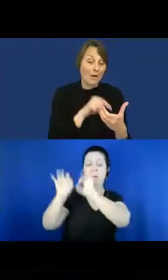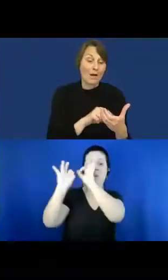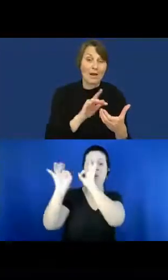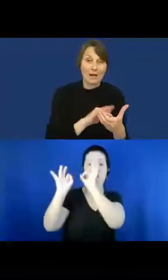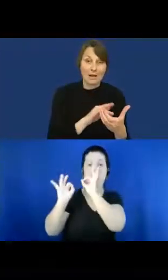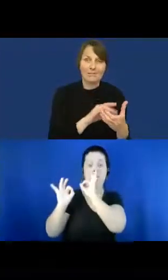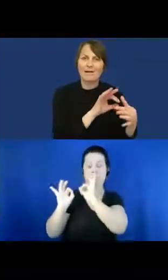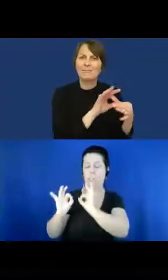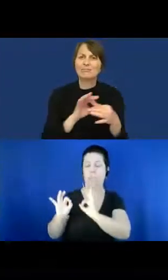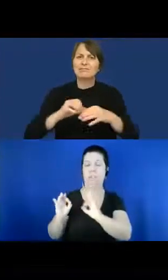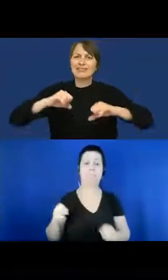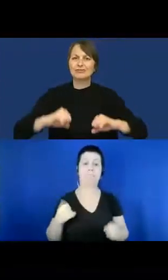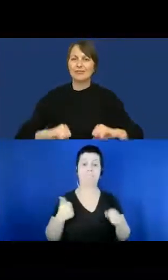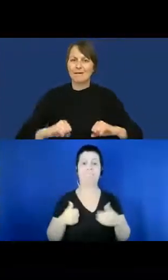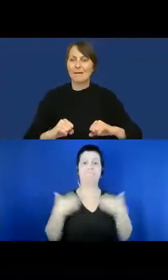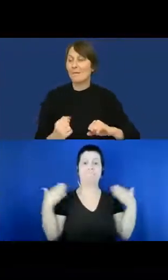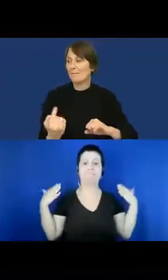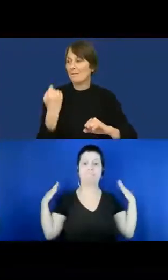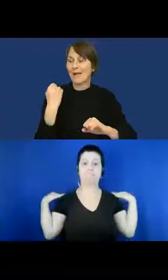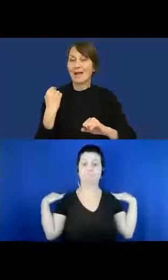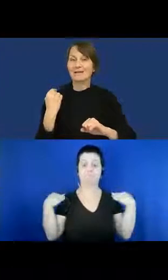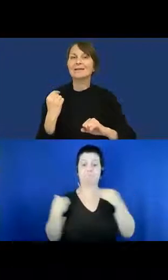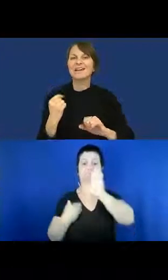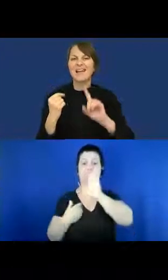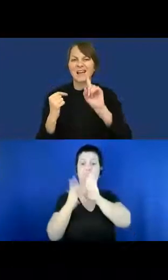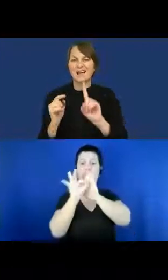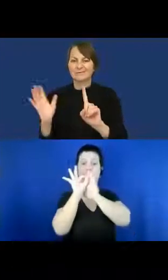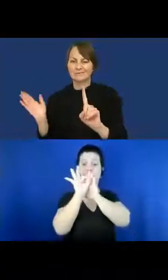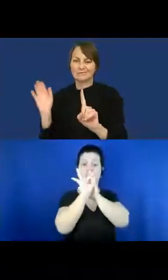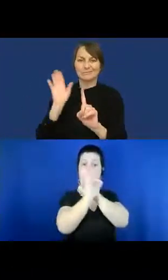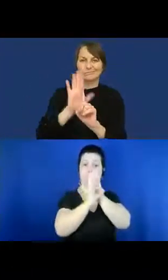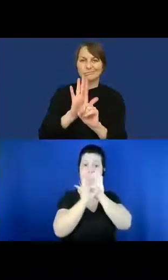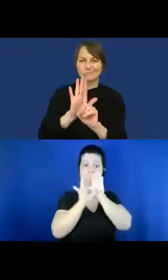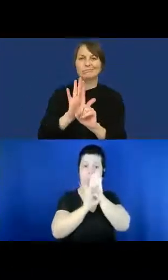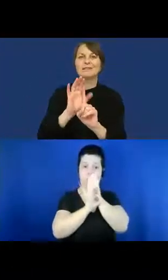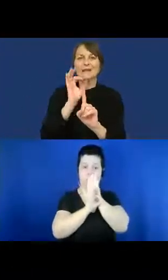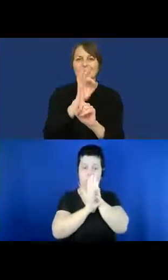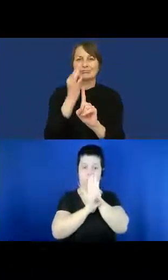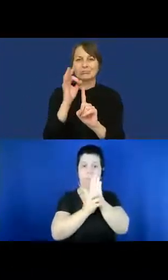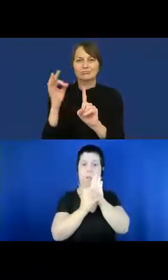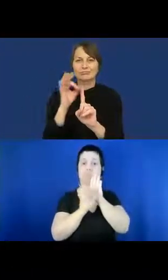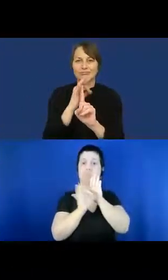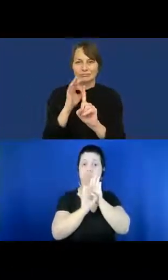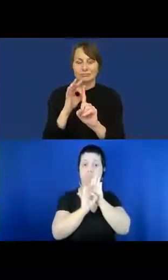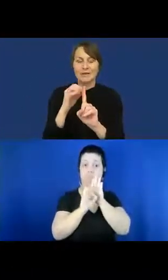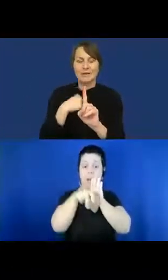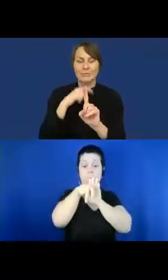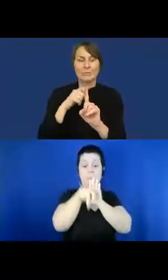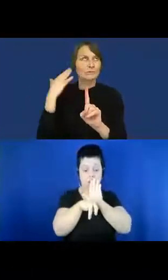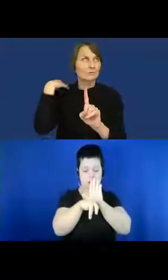haptic signs on the back of the user. And the user then has to guess them correctly.